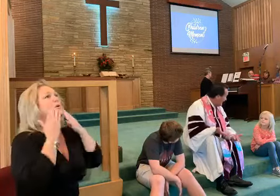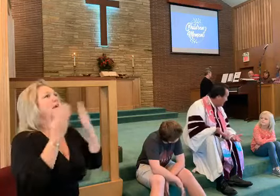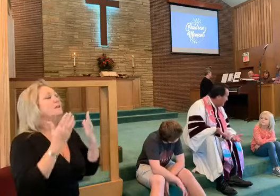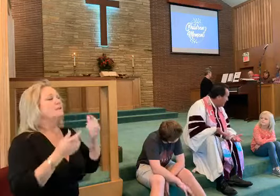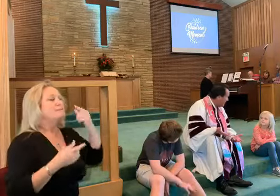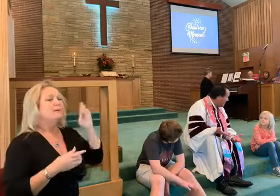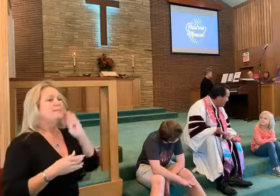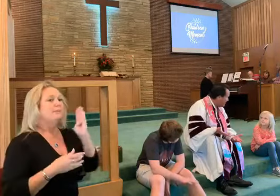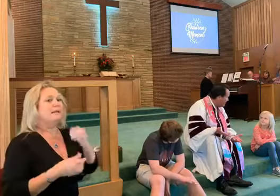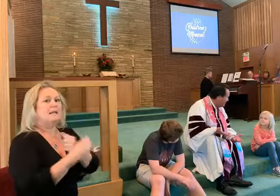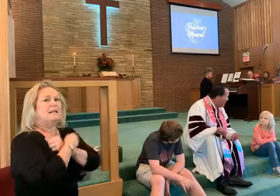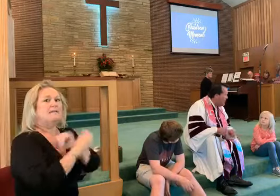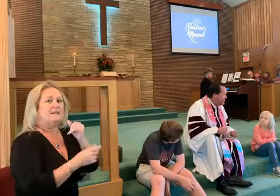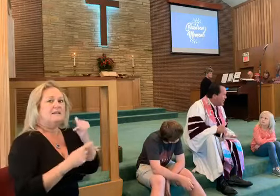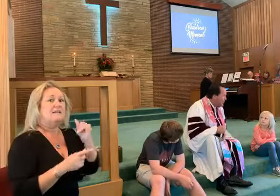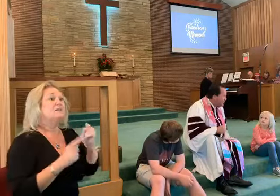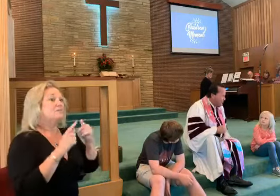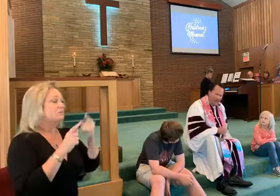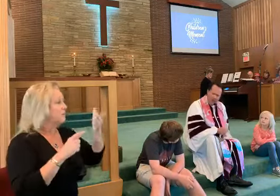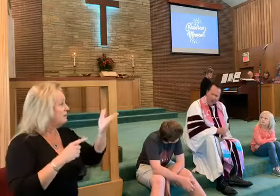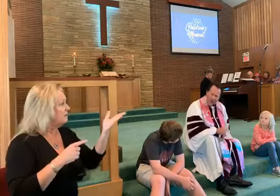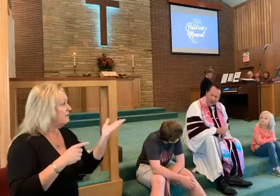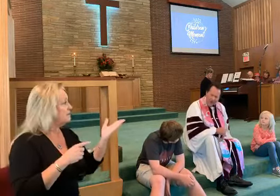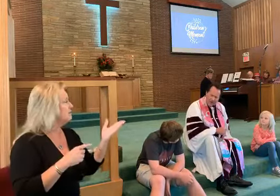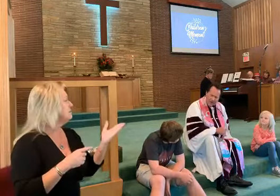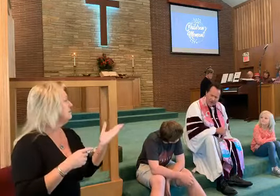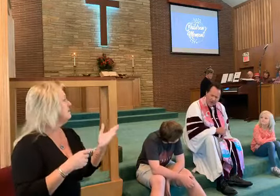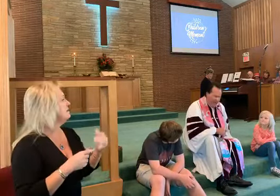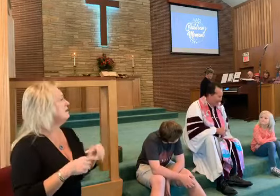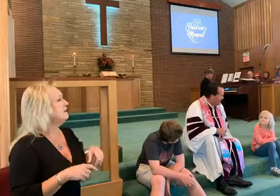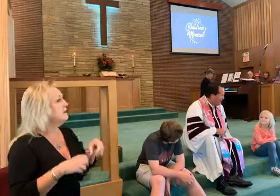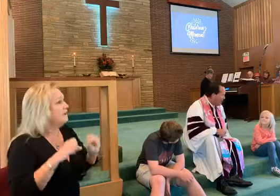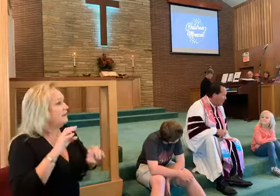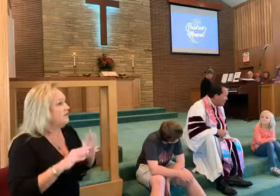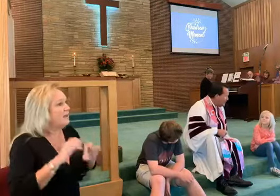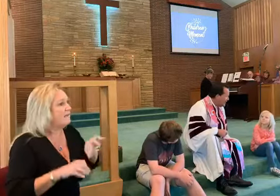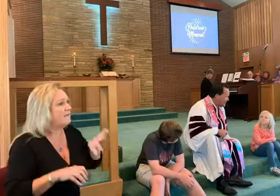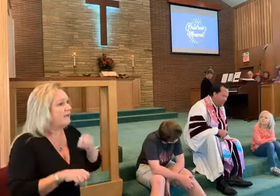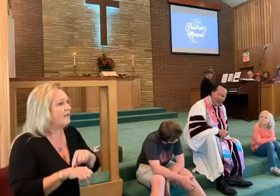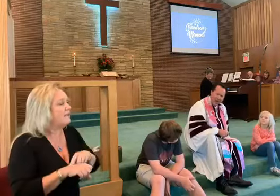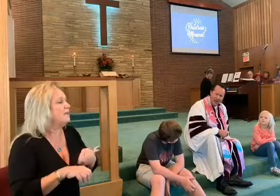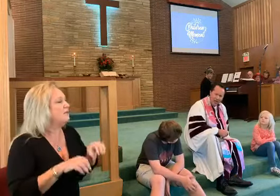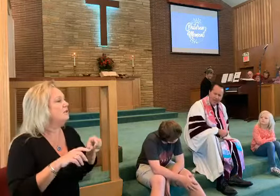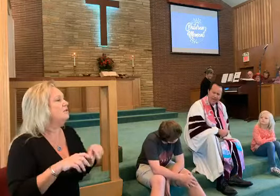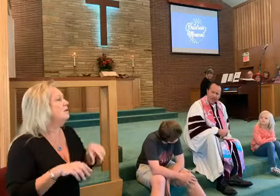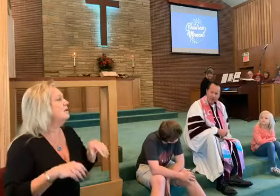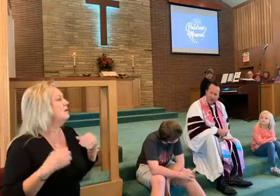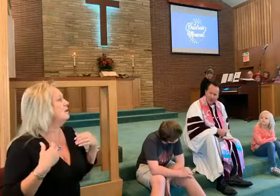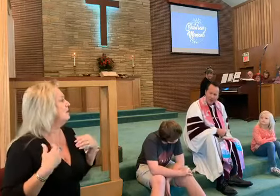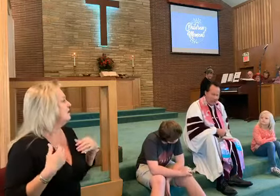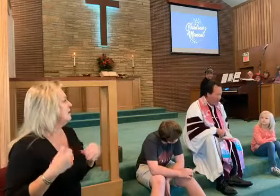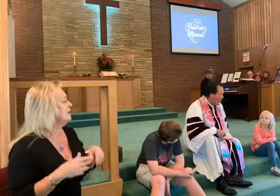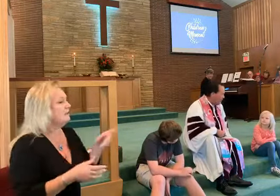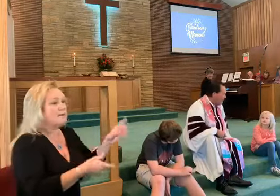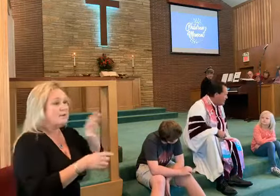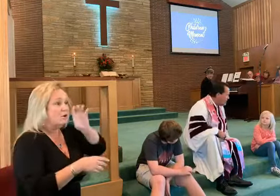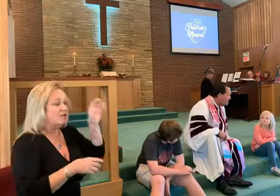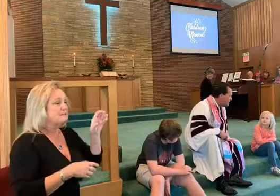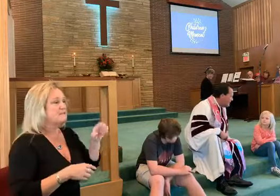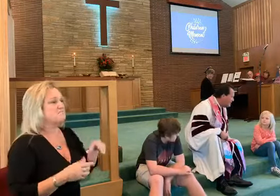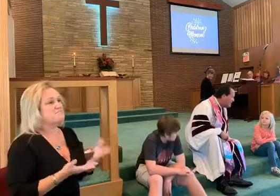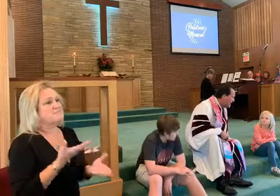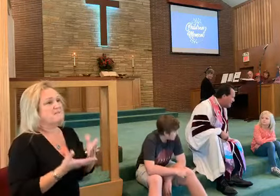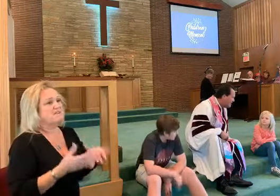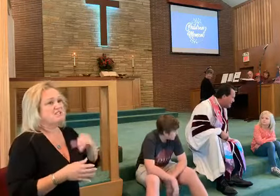being loving to others. So if you get a chance, if you've got a birthday coming or not, or maybe at Christmas, or maybe